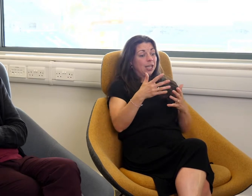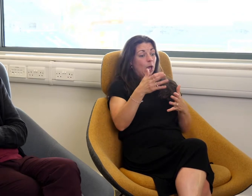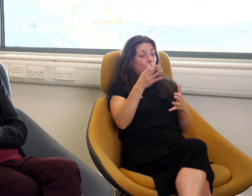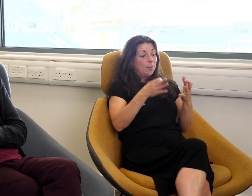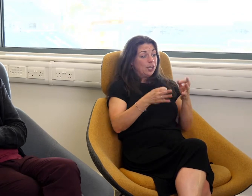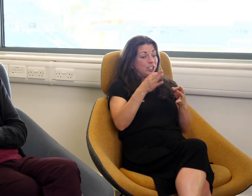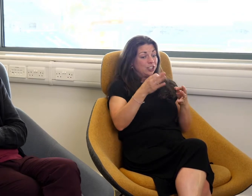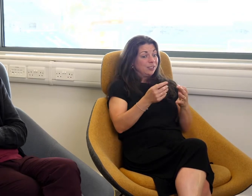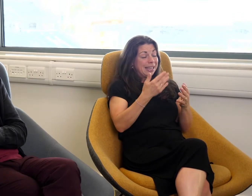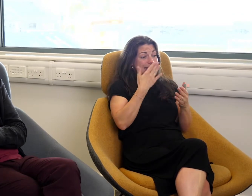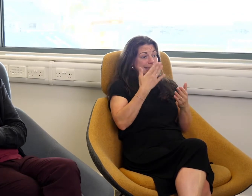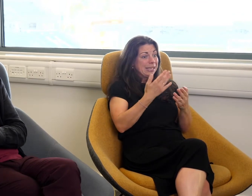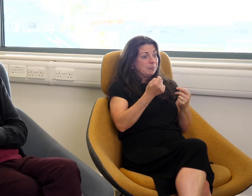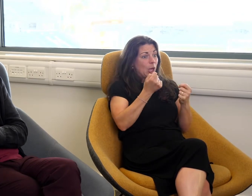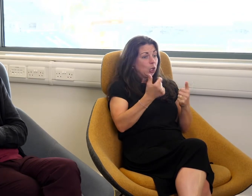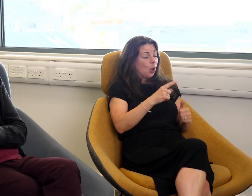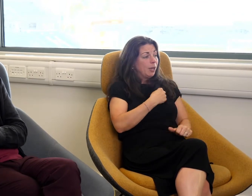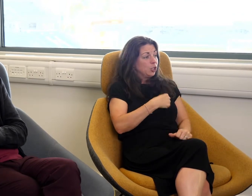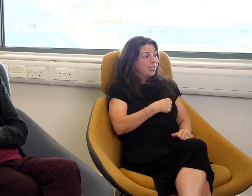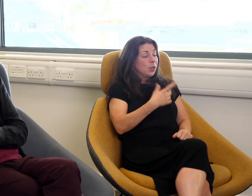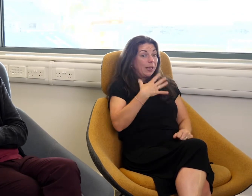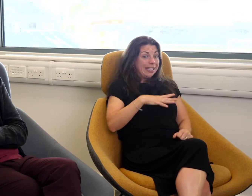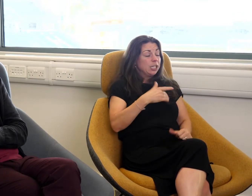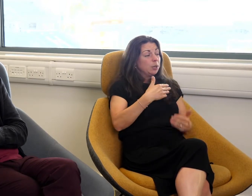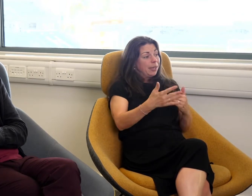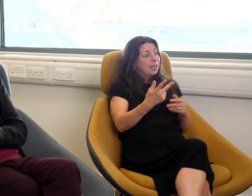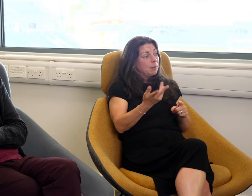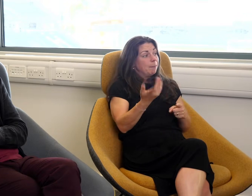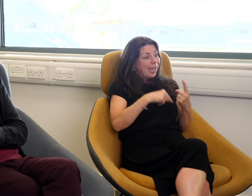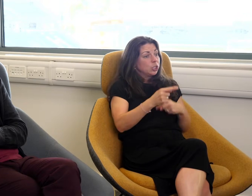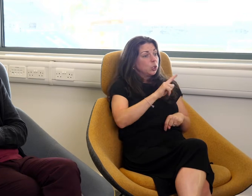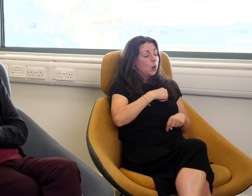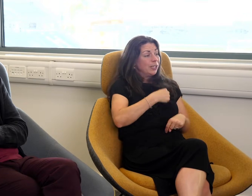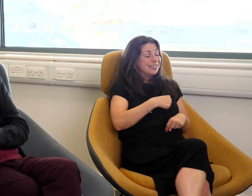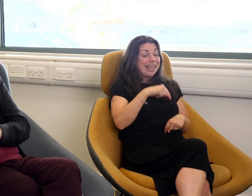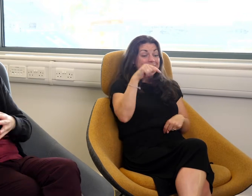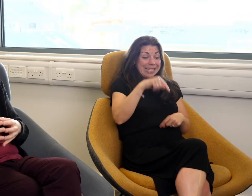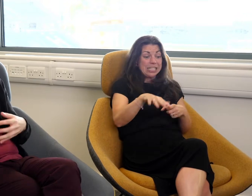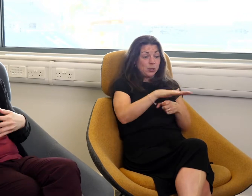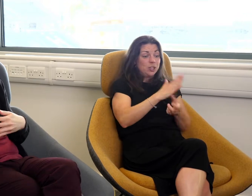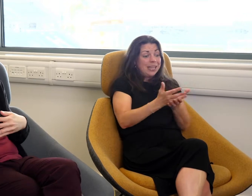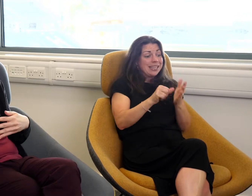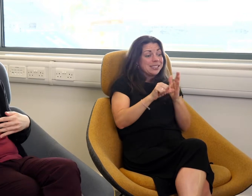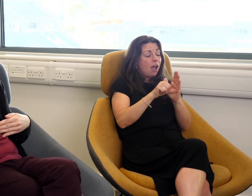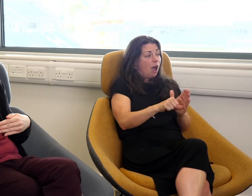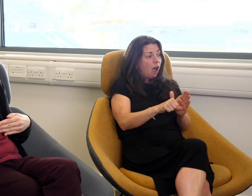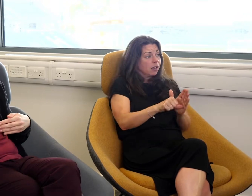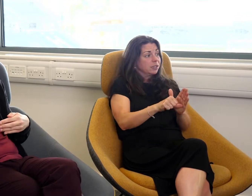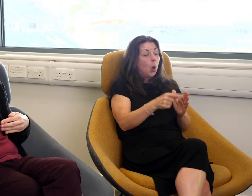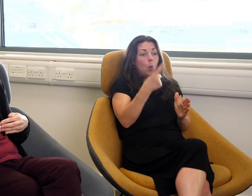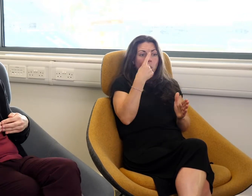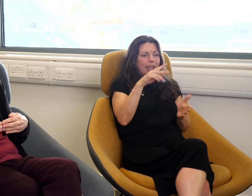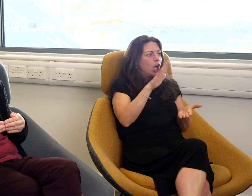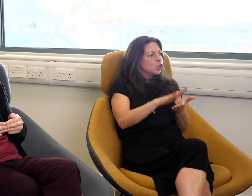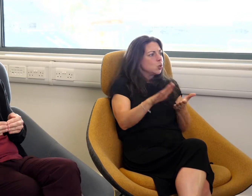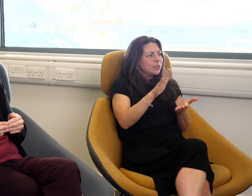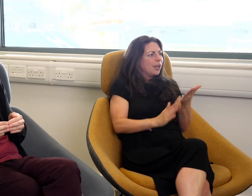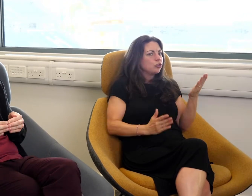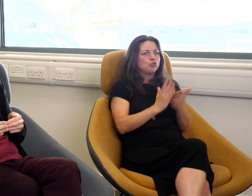this is really hard, we are not going to be able to sort this out straight away, are often kind of punished for that electorally, because there will be